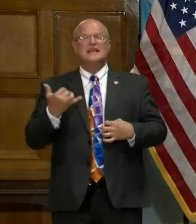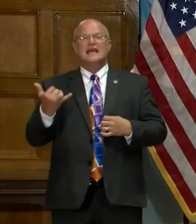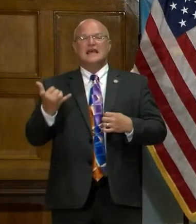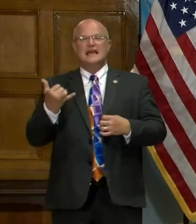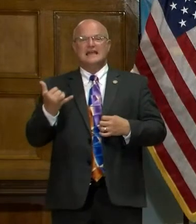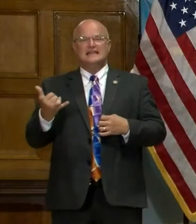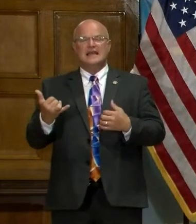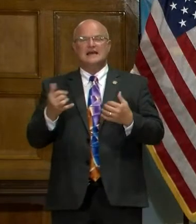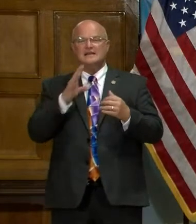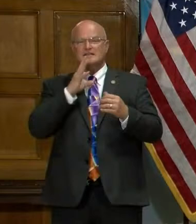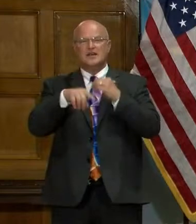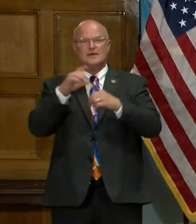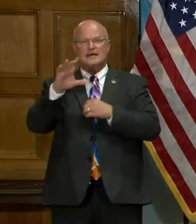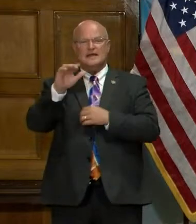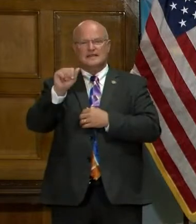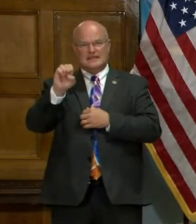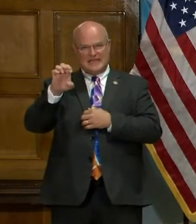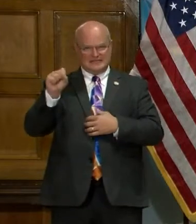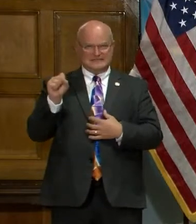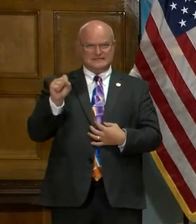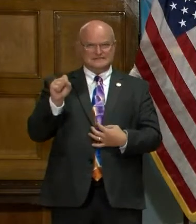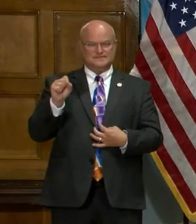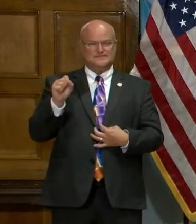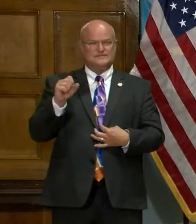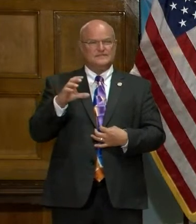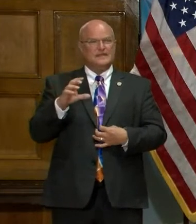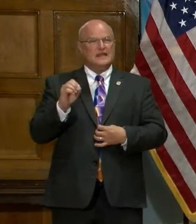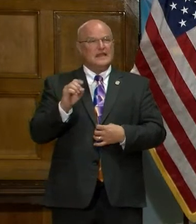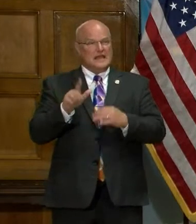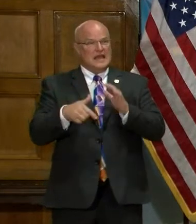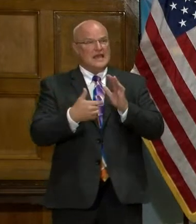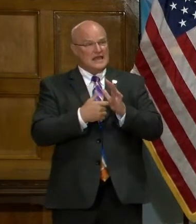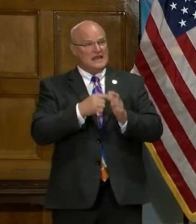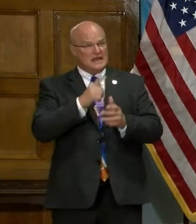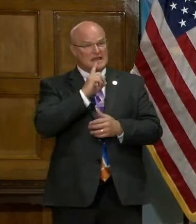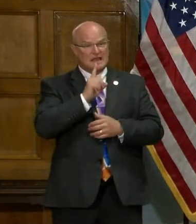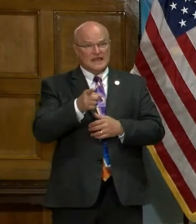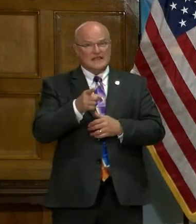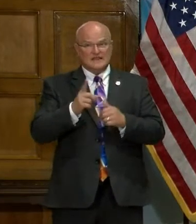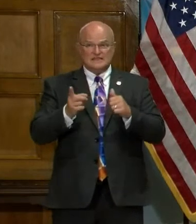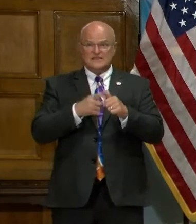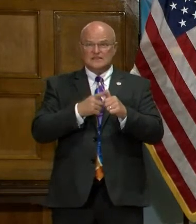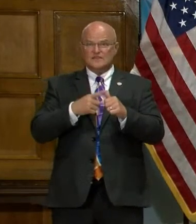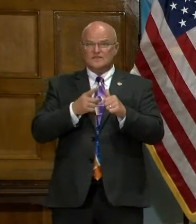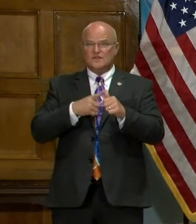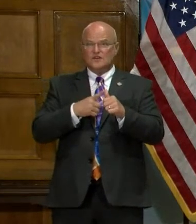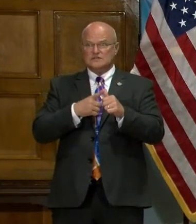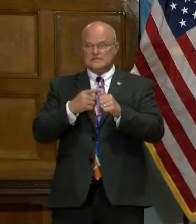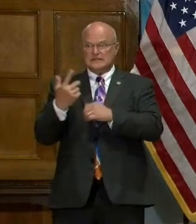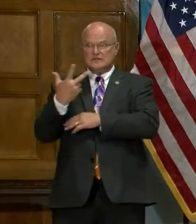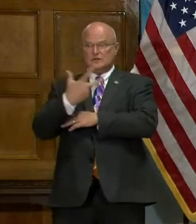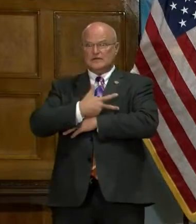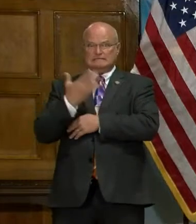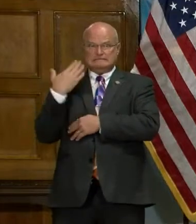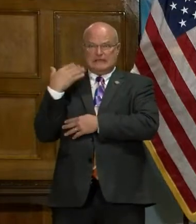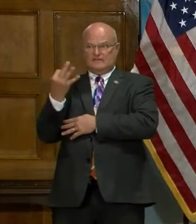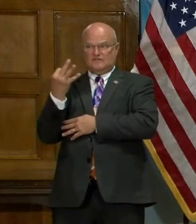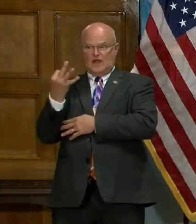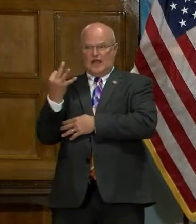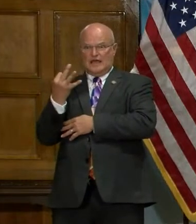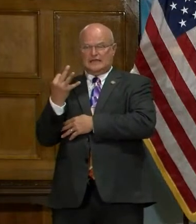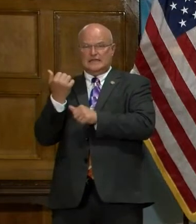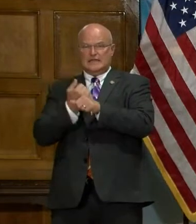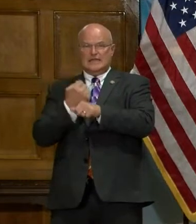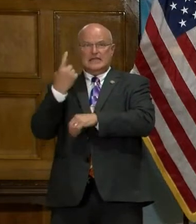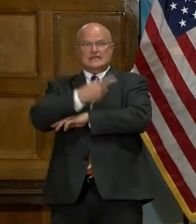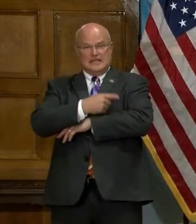let's go to the cases, and this is the first in 3 days since last Friday, and each